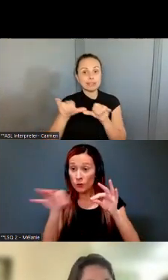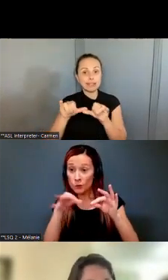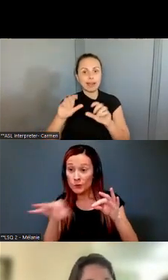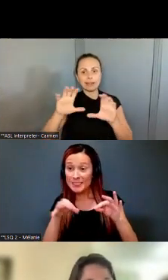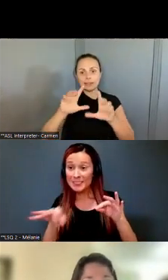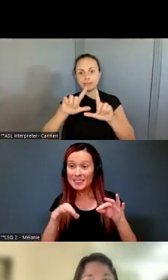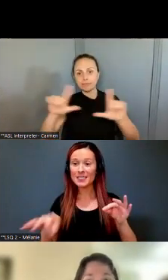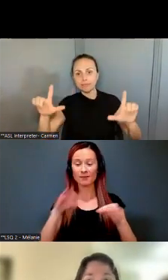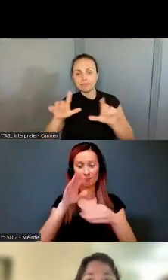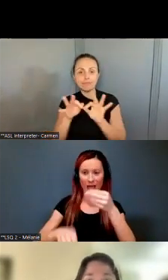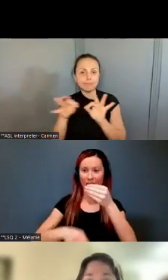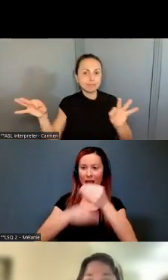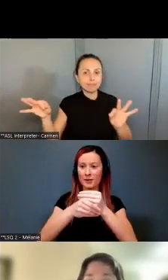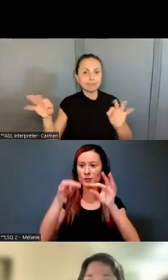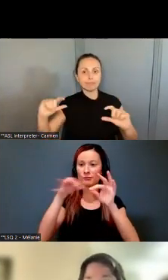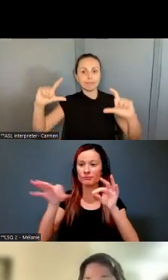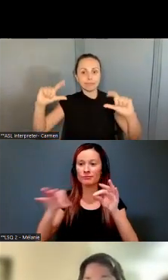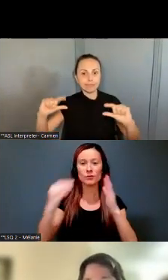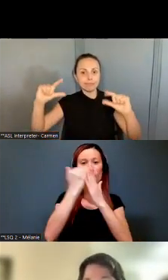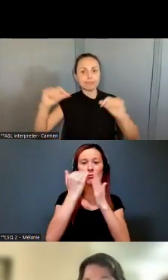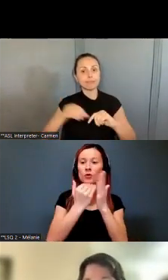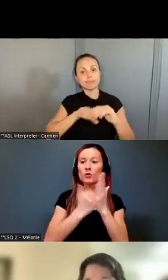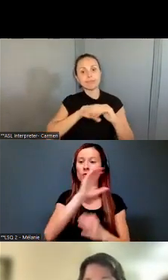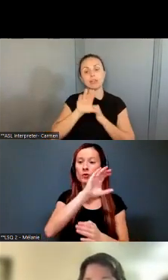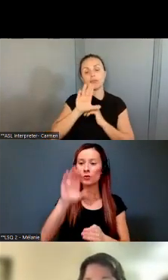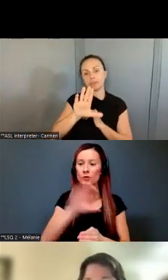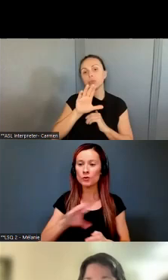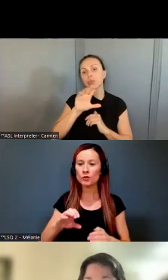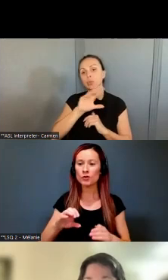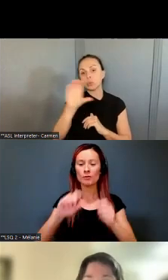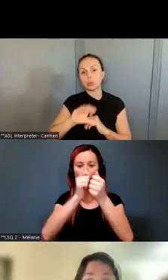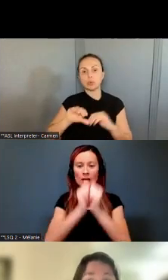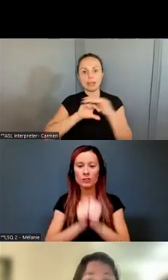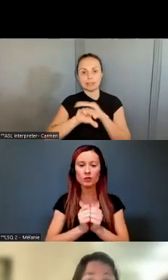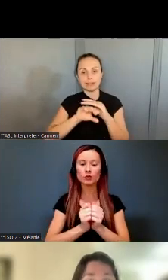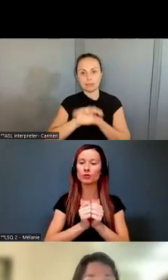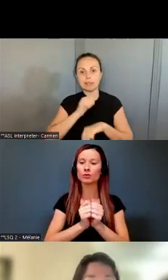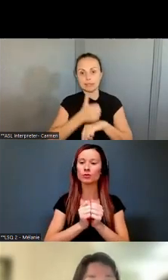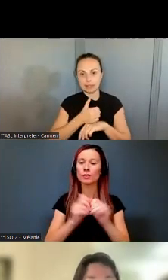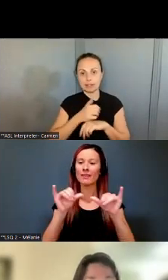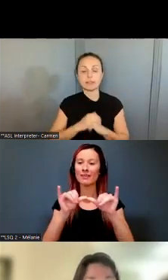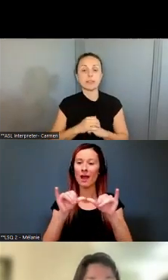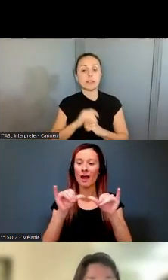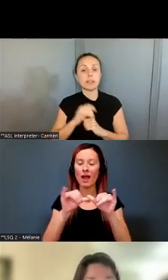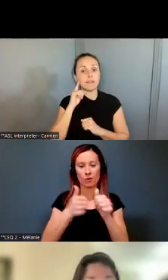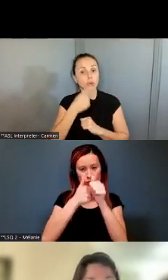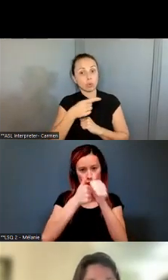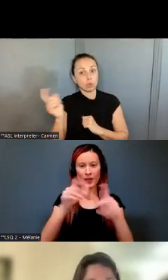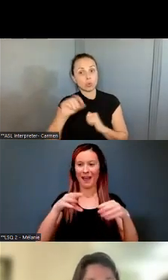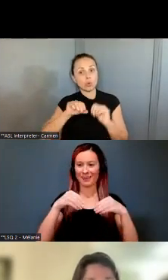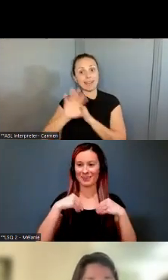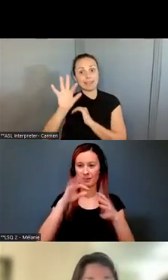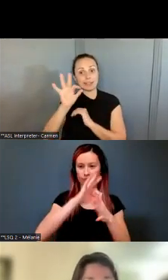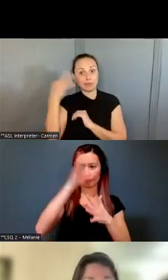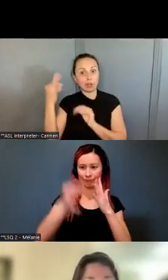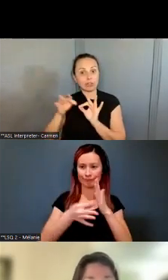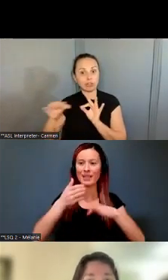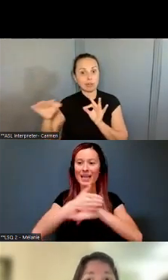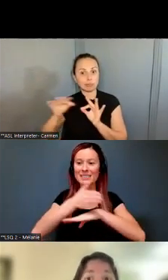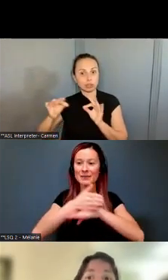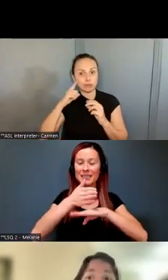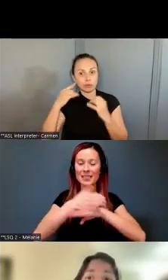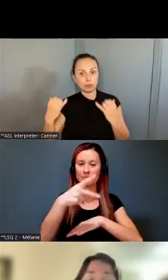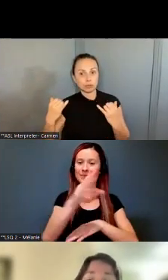these captions, you'll need to go into your Zoom accessibility settings. For those of you who would like to access French captions for the event